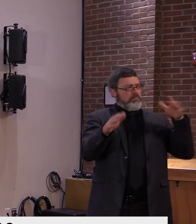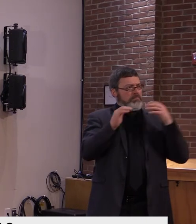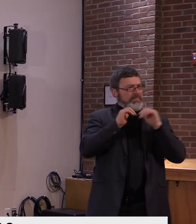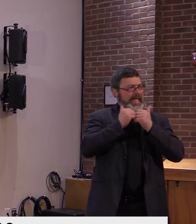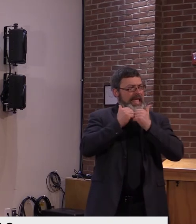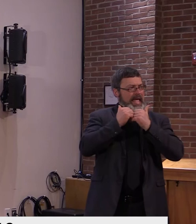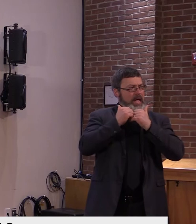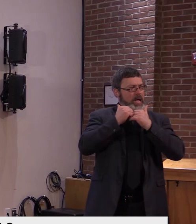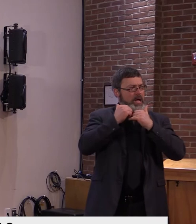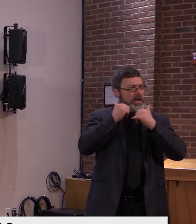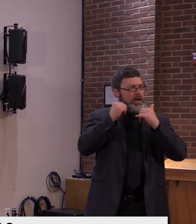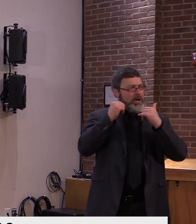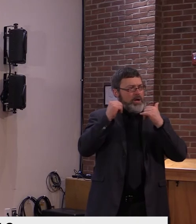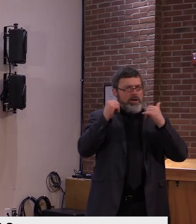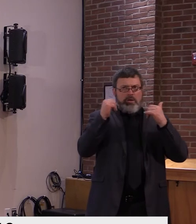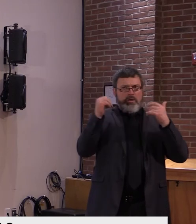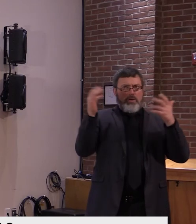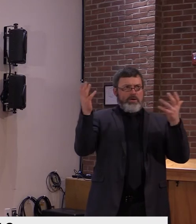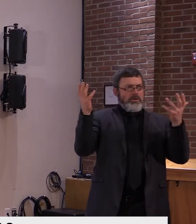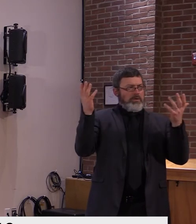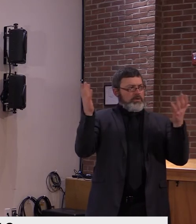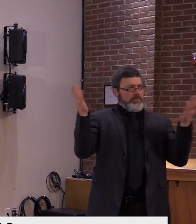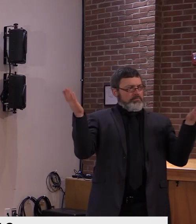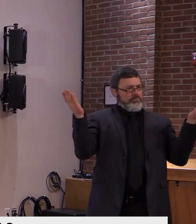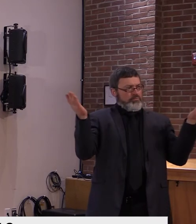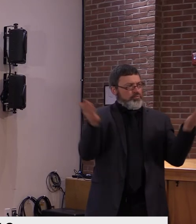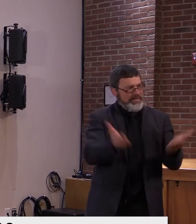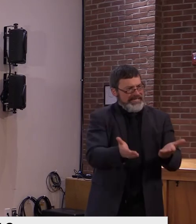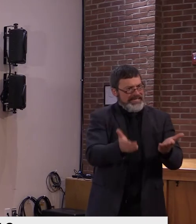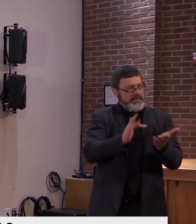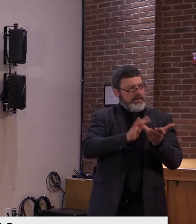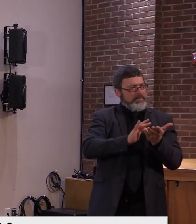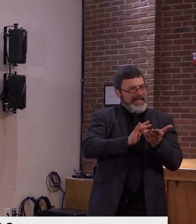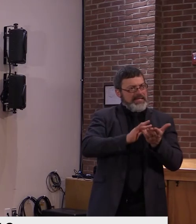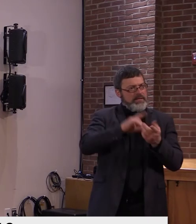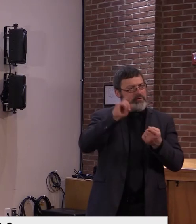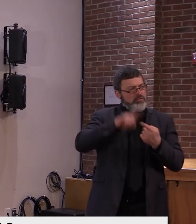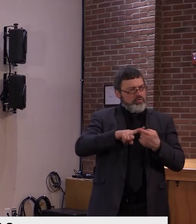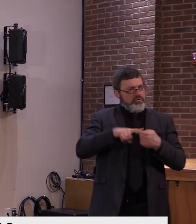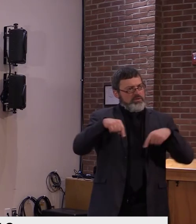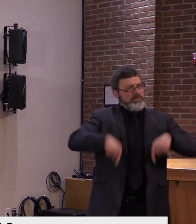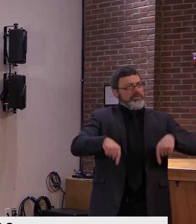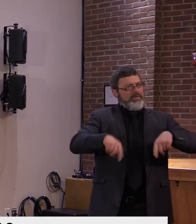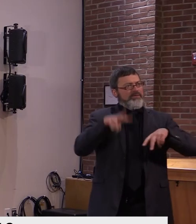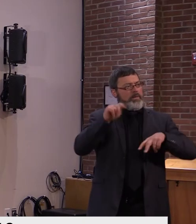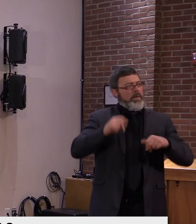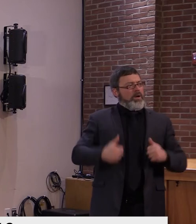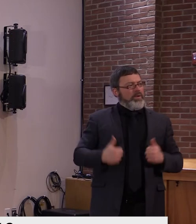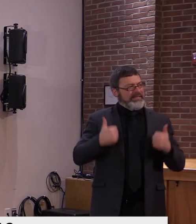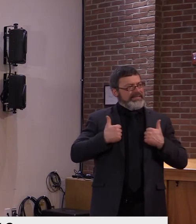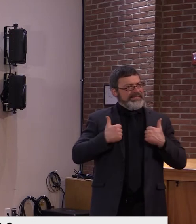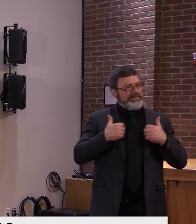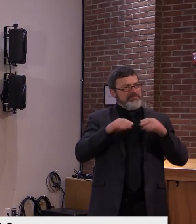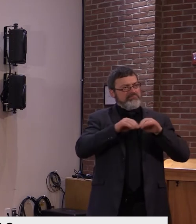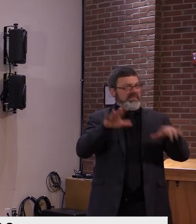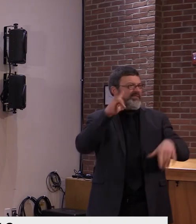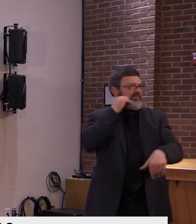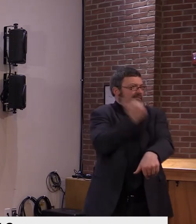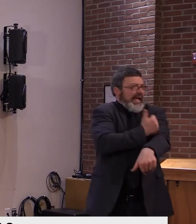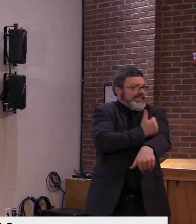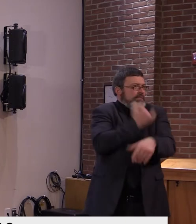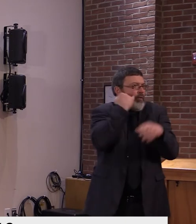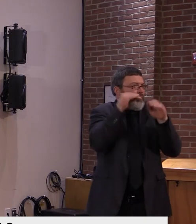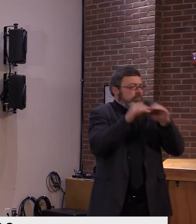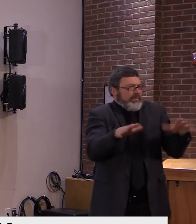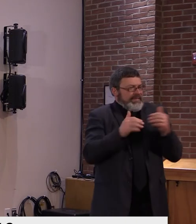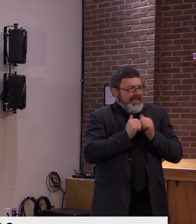how strong are the controls, the medical controls, on the way to treatment for something as tough as this virus flow out through the system? That's what